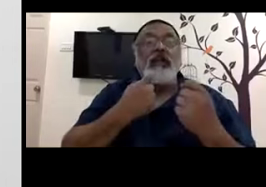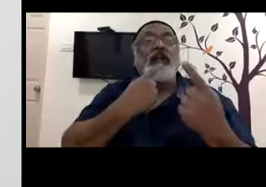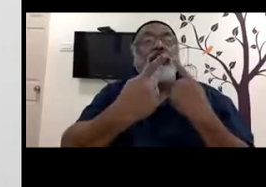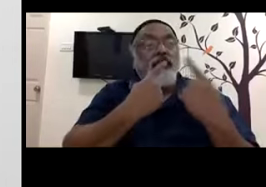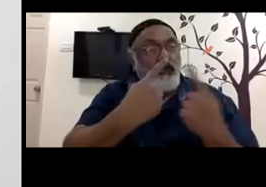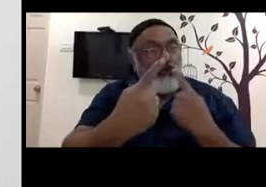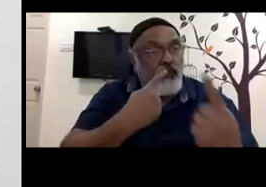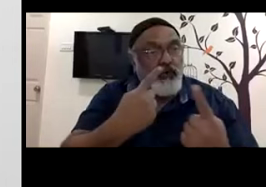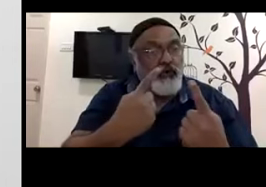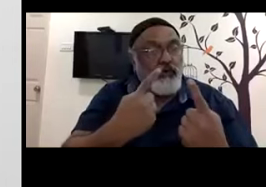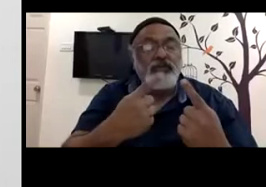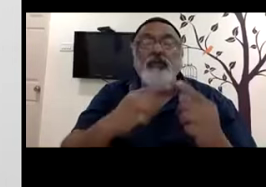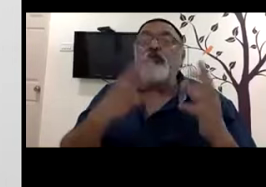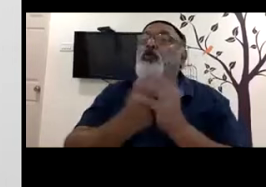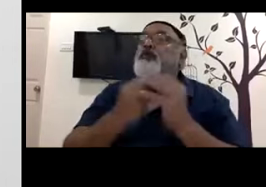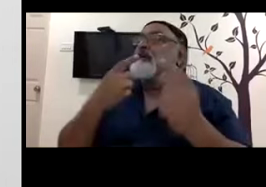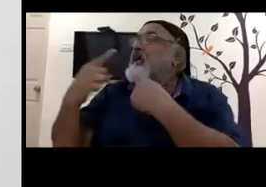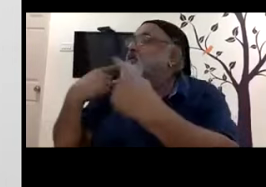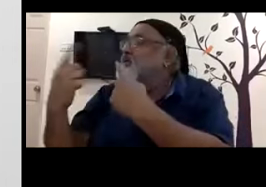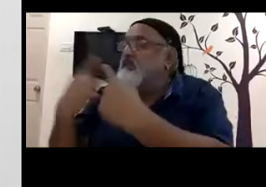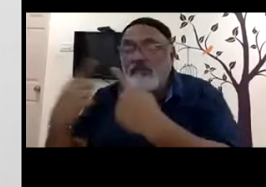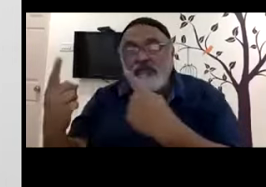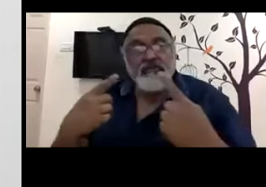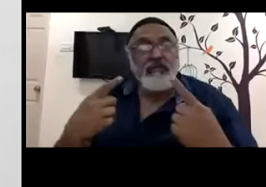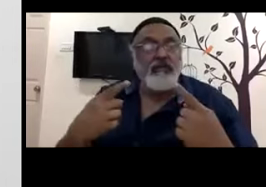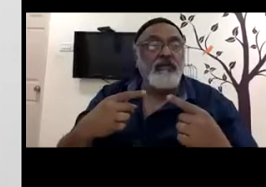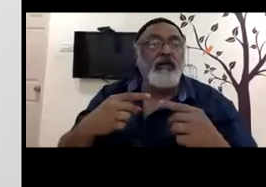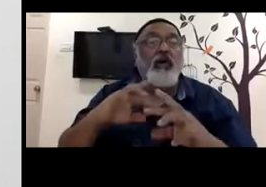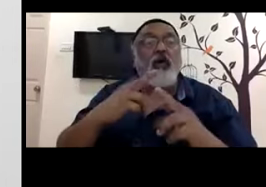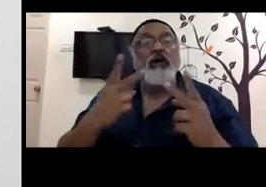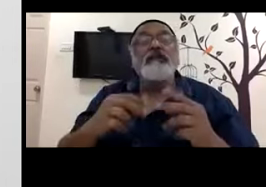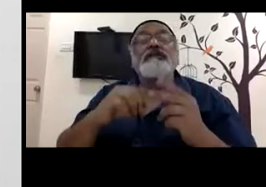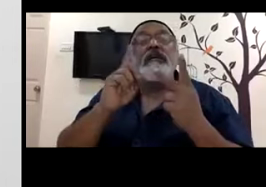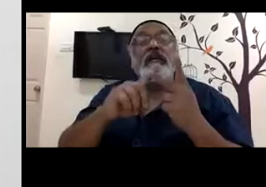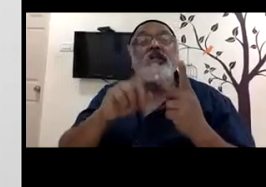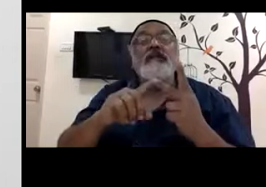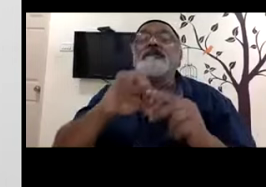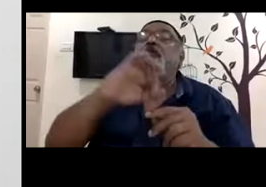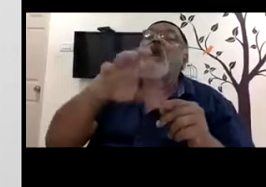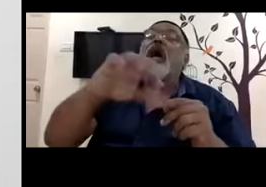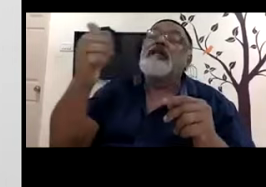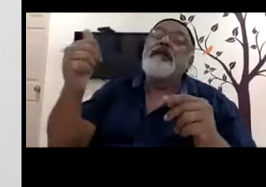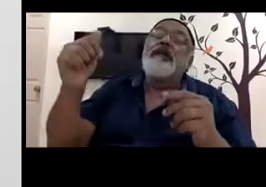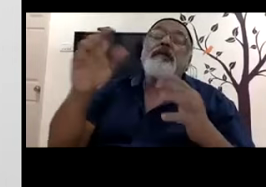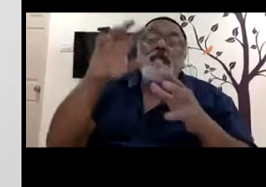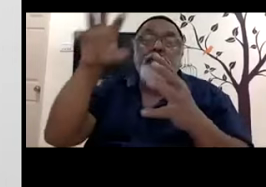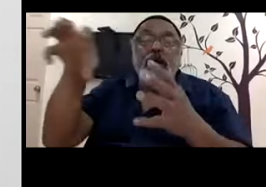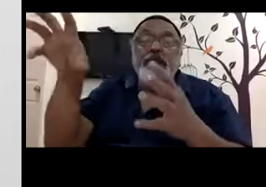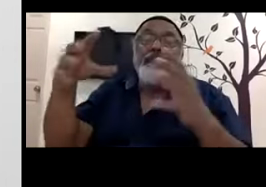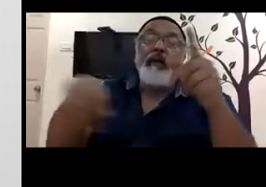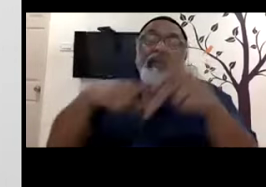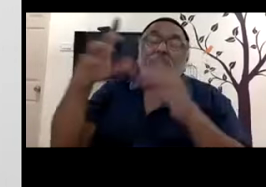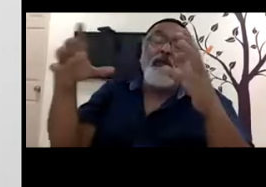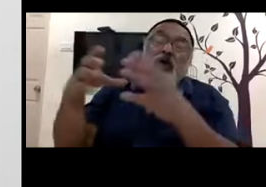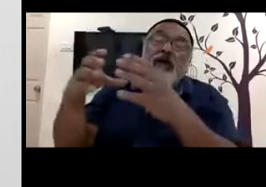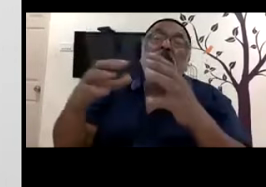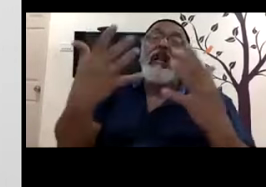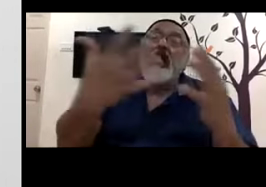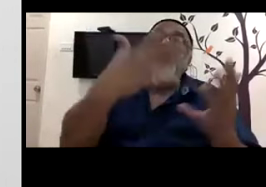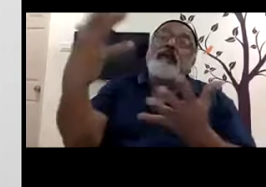it through group discussions. Secondary data is something which is already collected for some other purpose by some other agency or some other